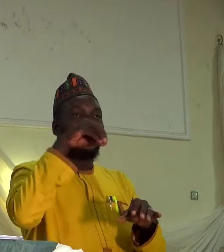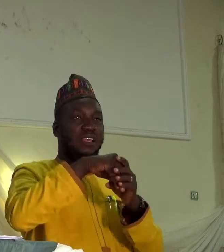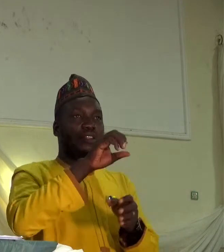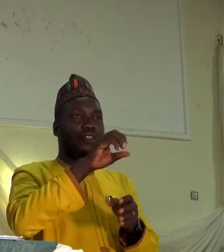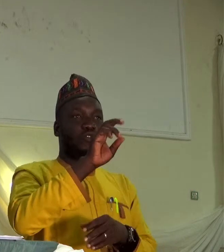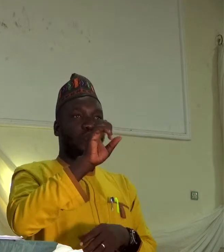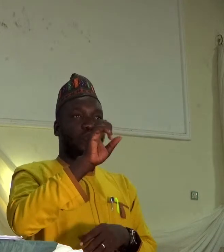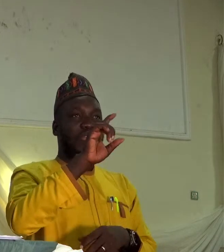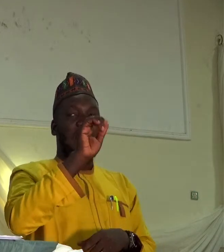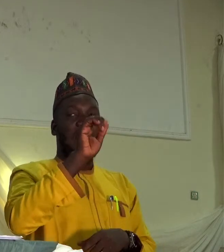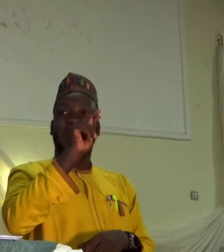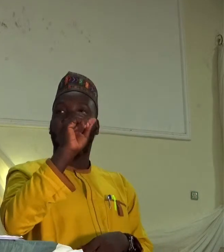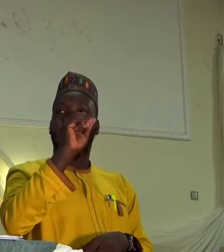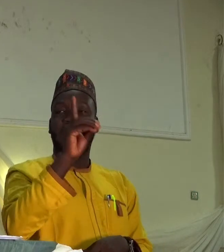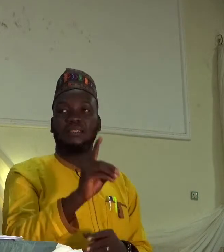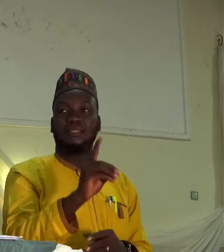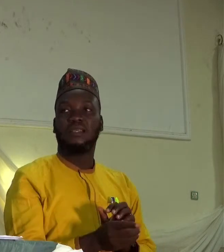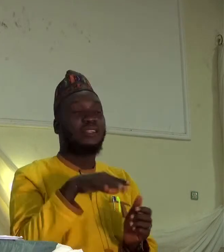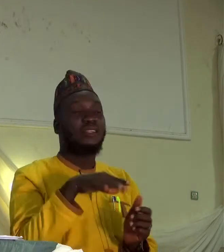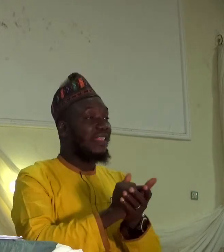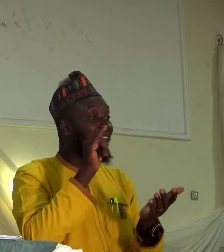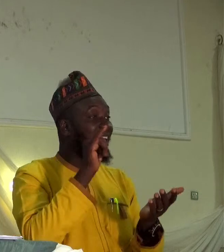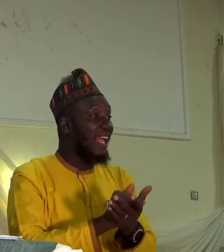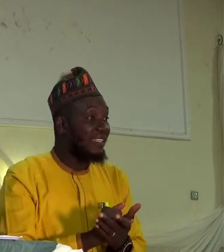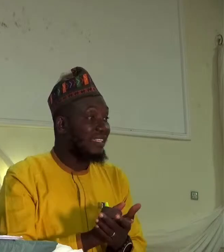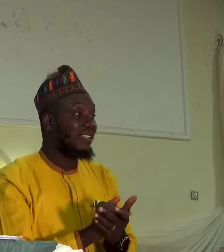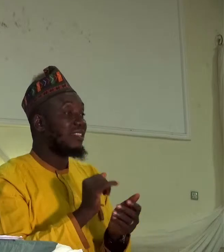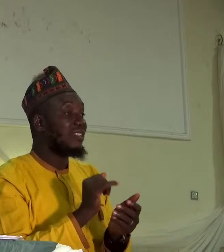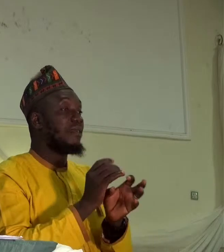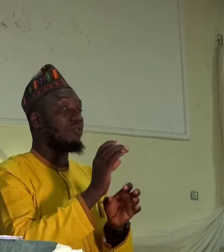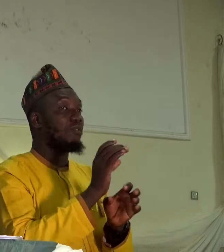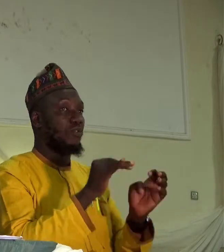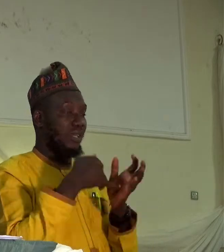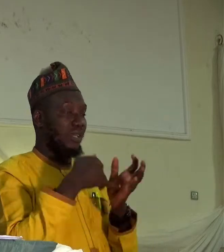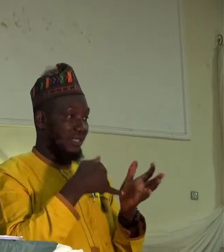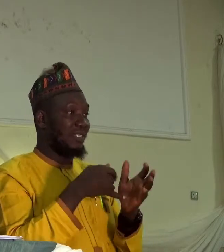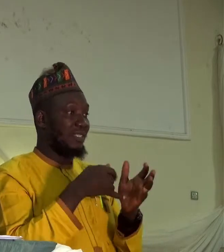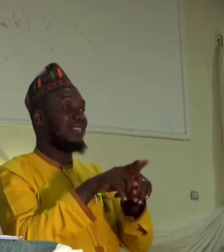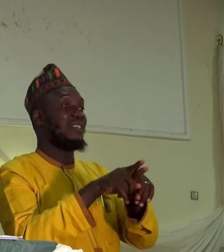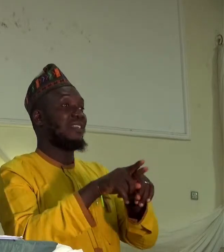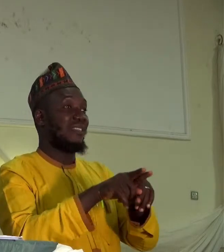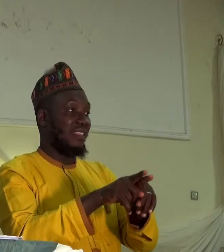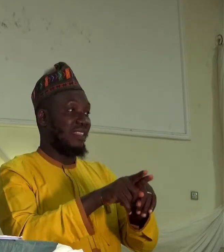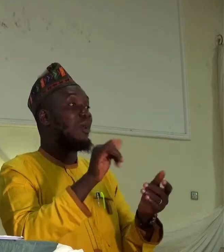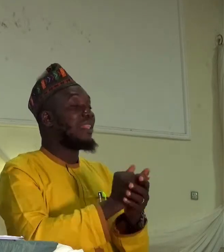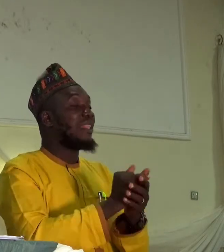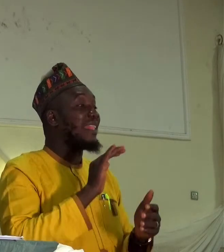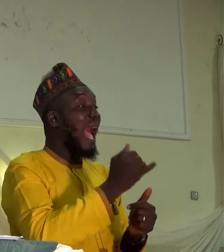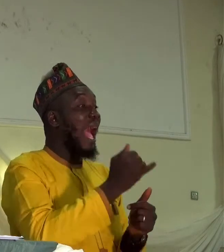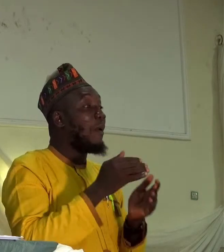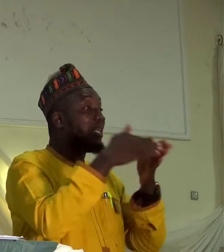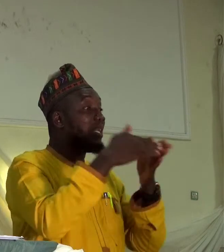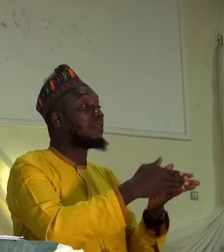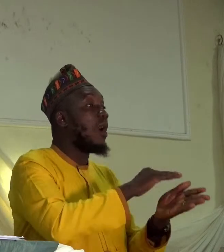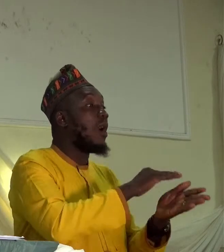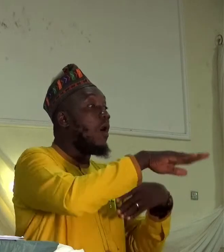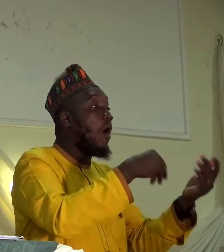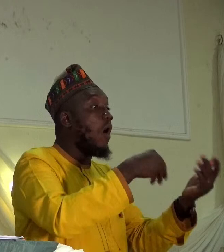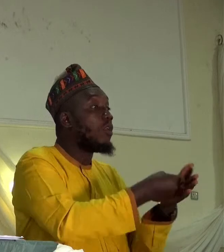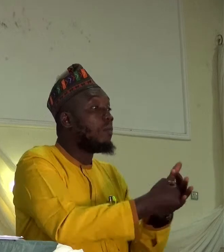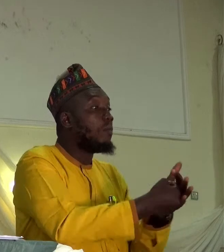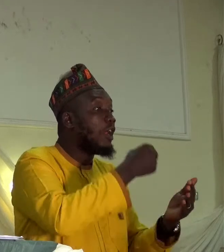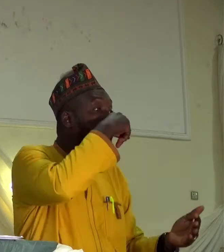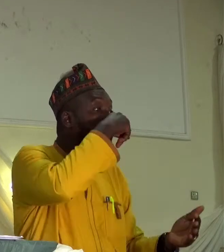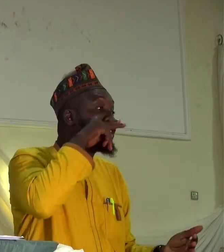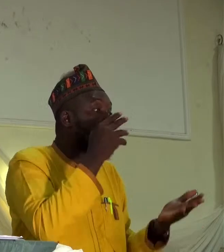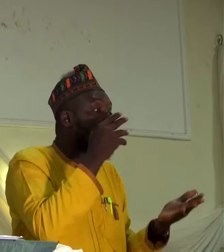Switzerland na ni e ti so fun pe to UAE o. Awon ni se dada the same Switzerland lemi awon olori ti an kowo lo owo ti won oni na ti won e